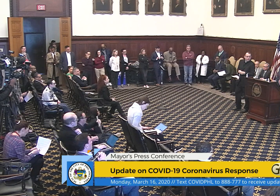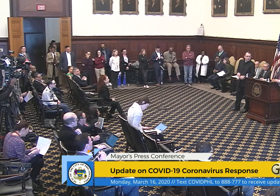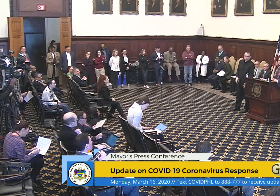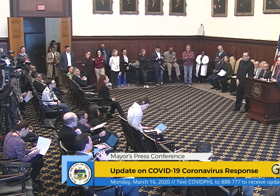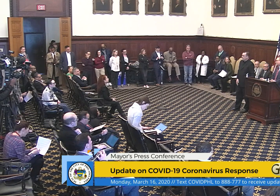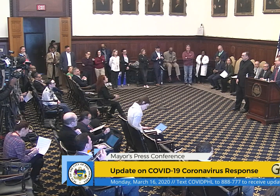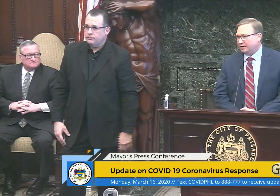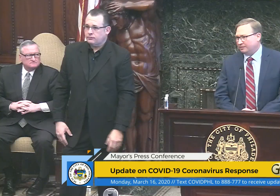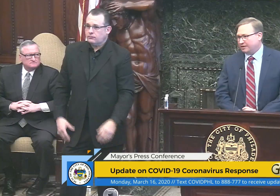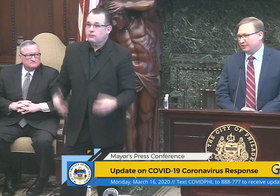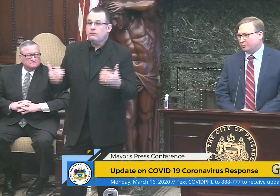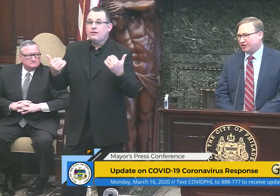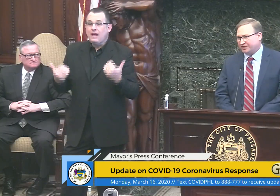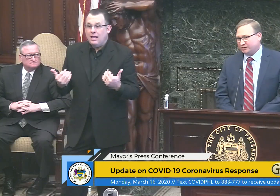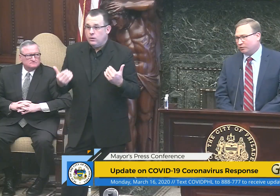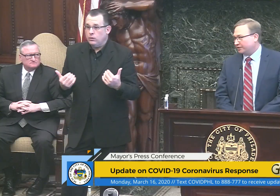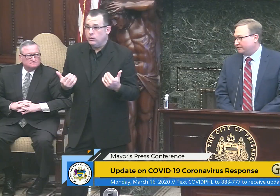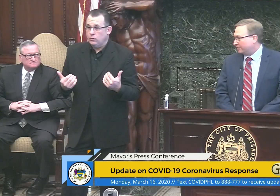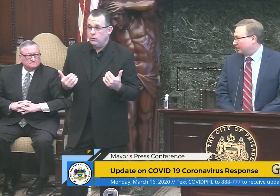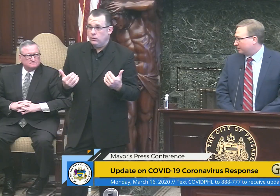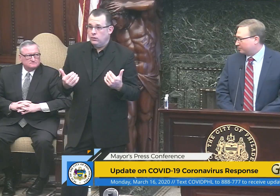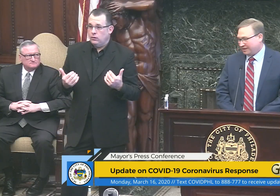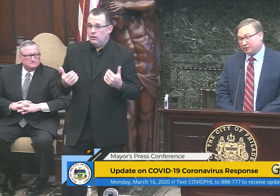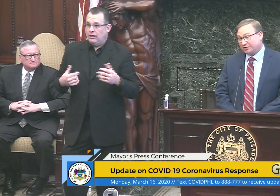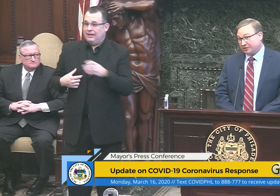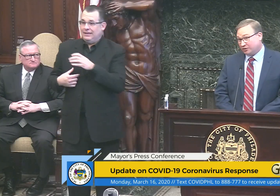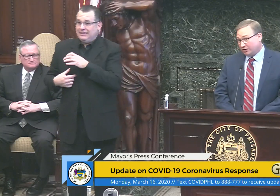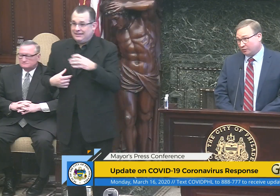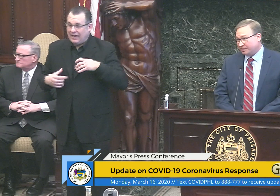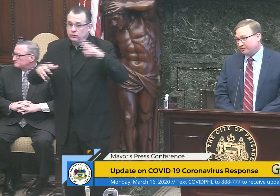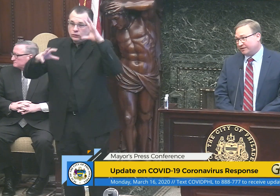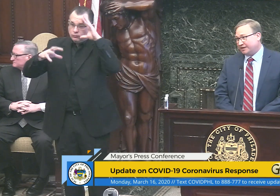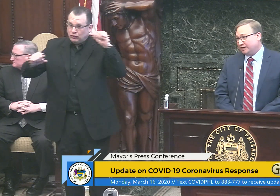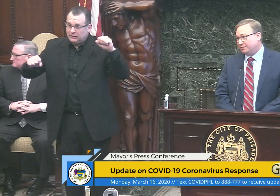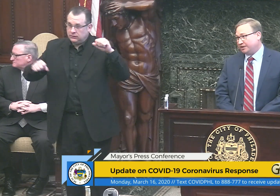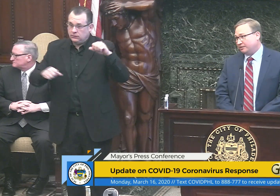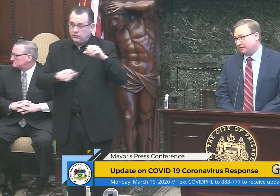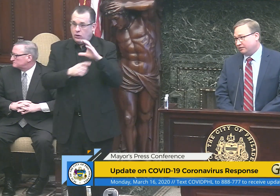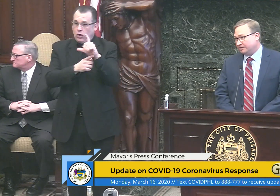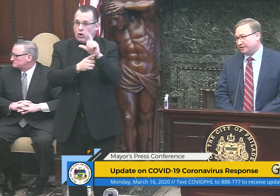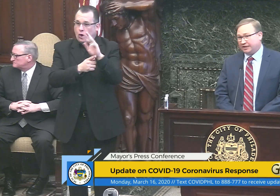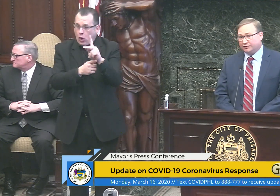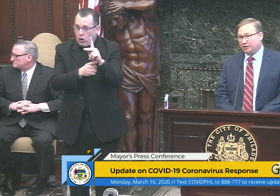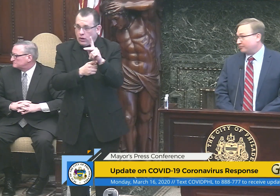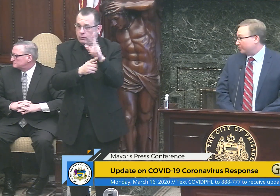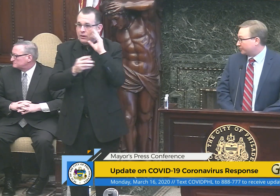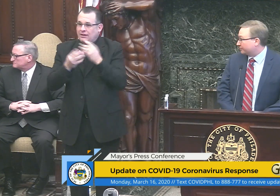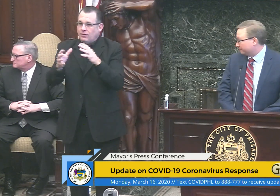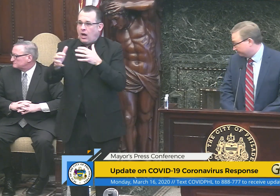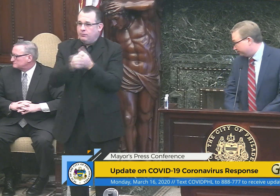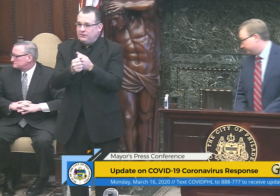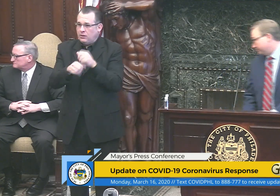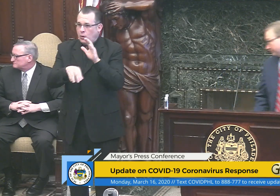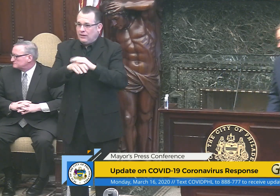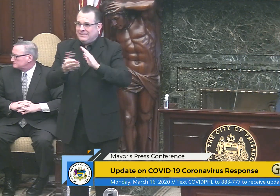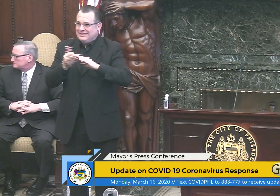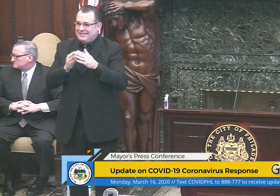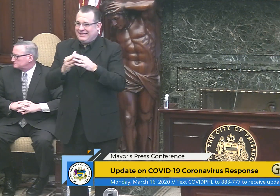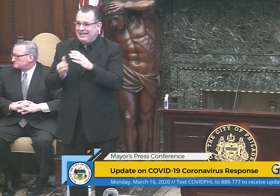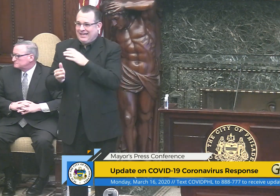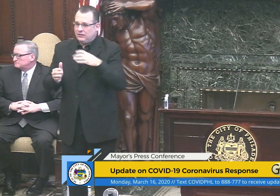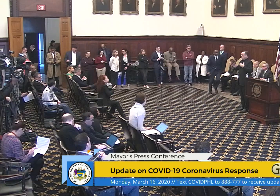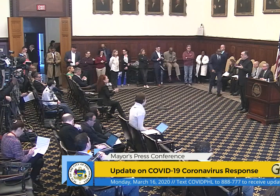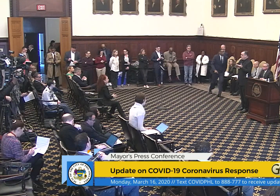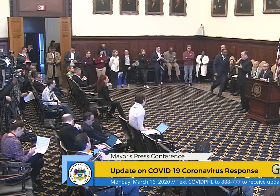At this point, Council President Clark wanted to provide an update on City Council operations.